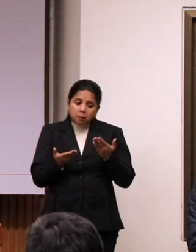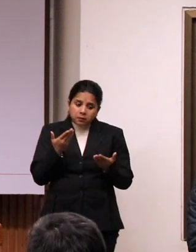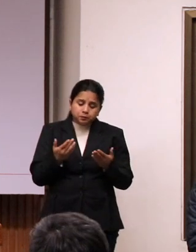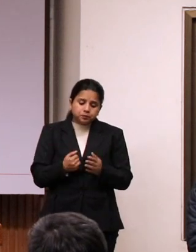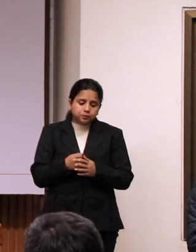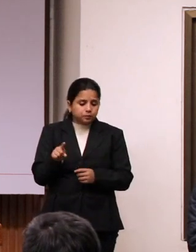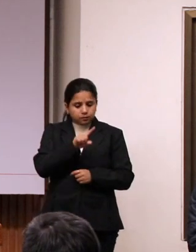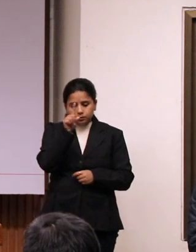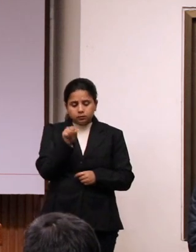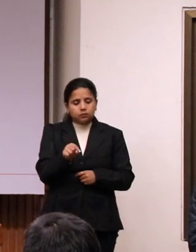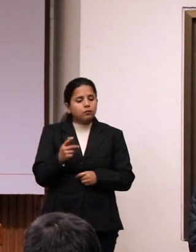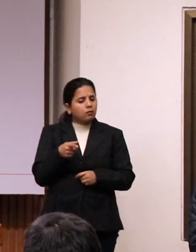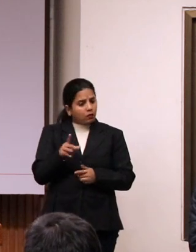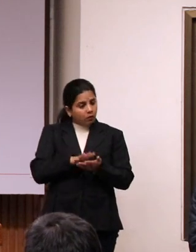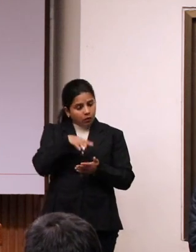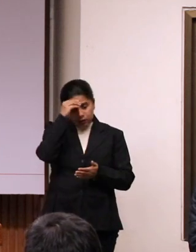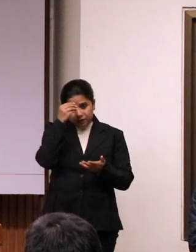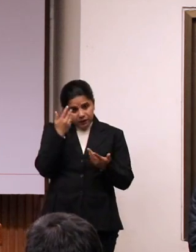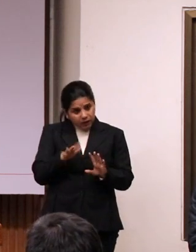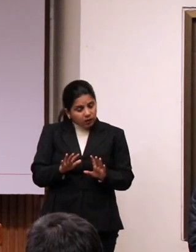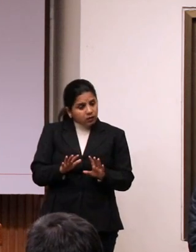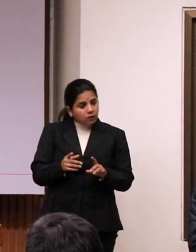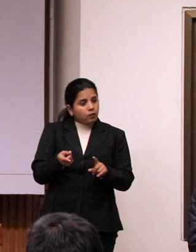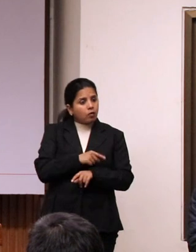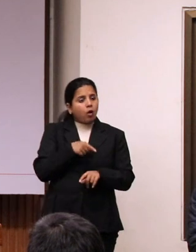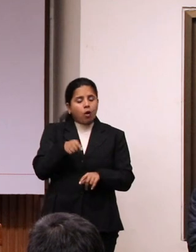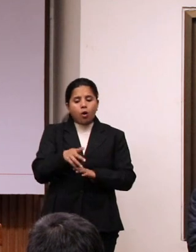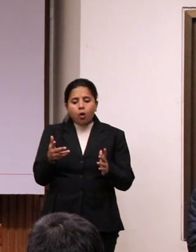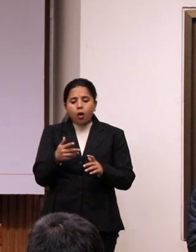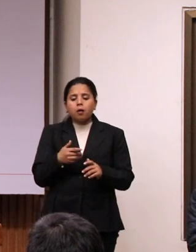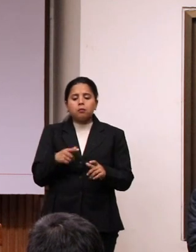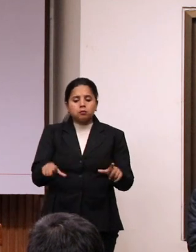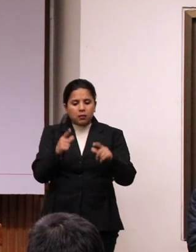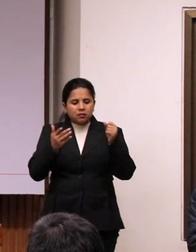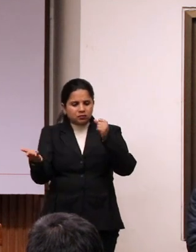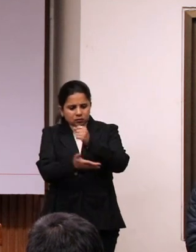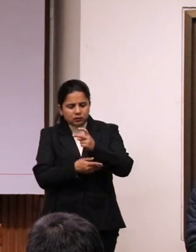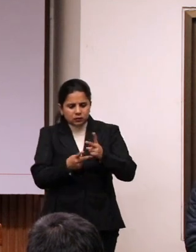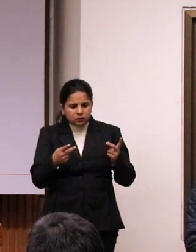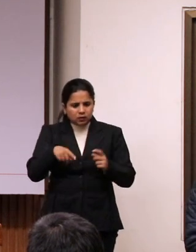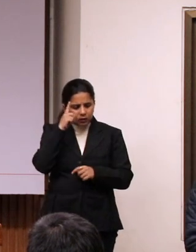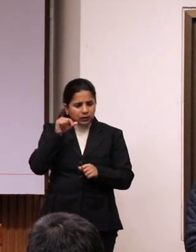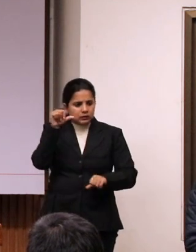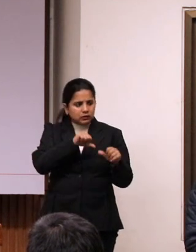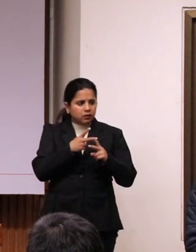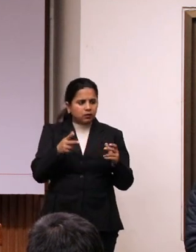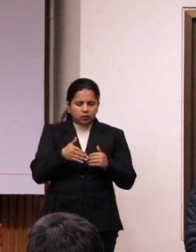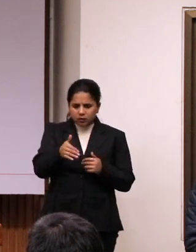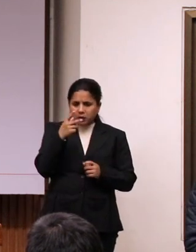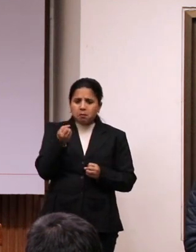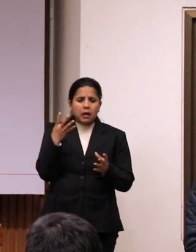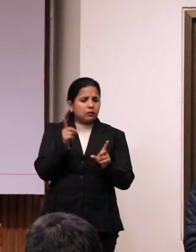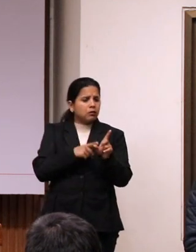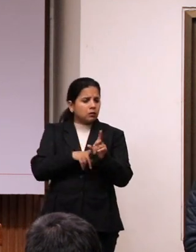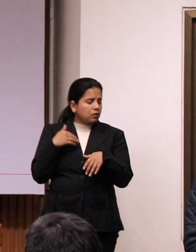And the question then is, have they learned anything from the restoration science process and science that has been going on for the many years